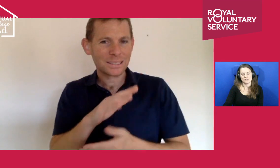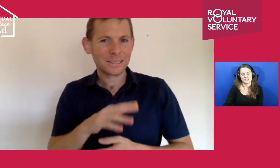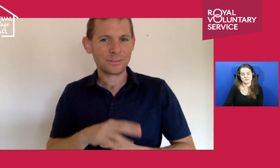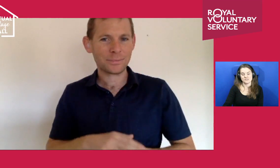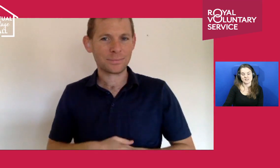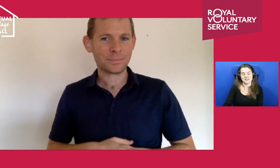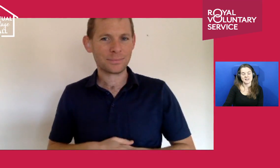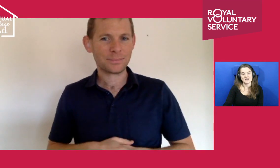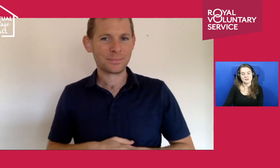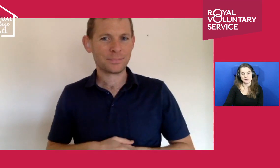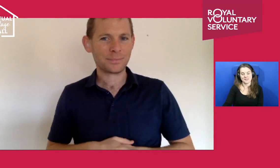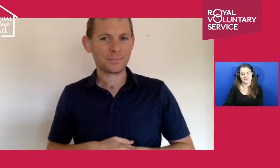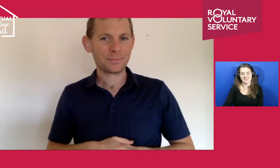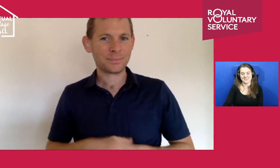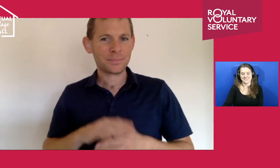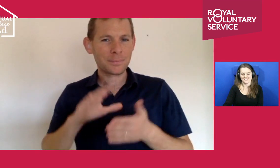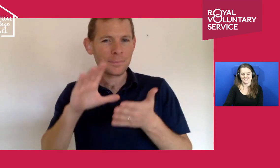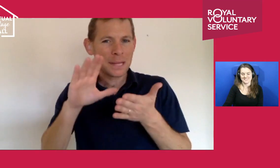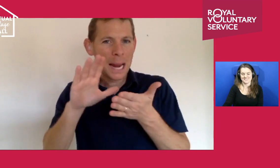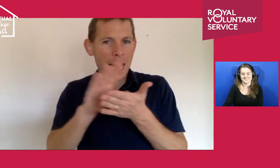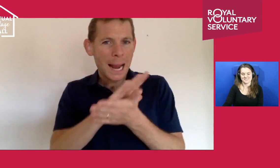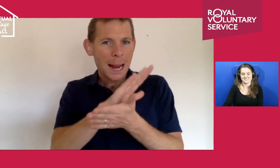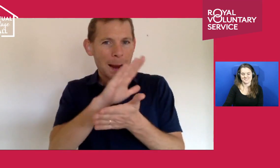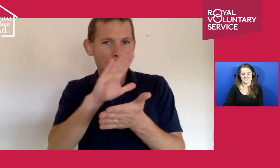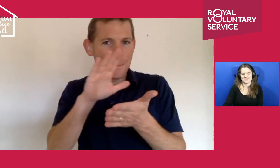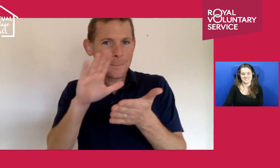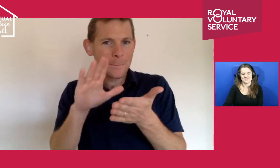We already know the sign happy.